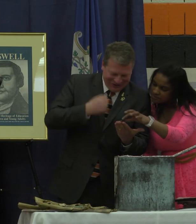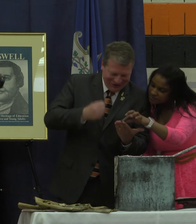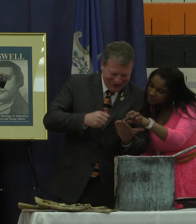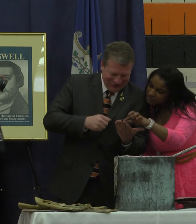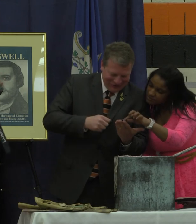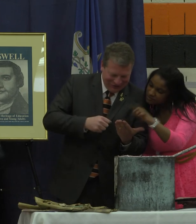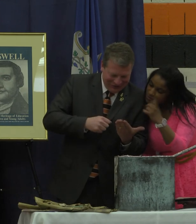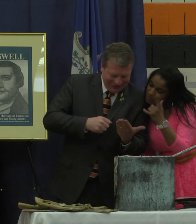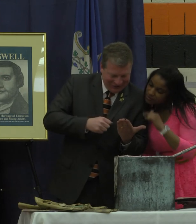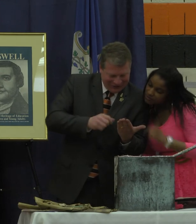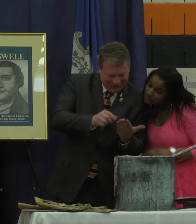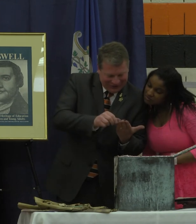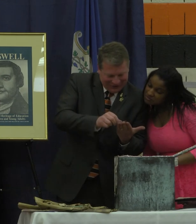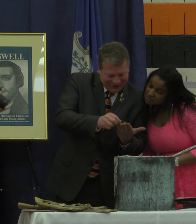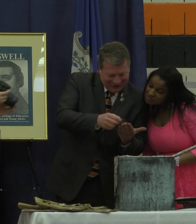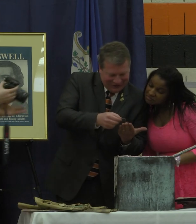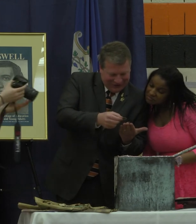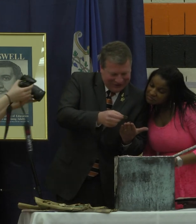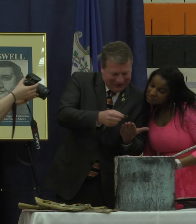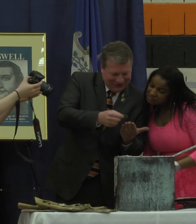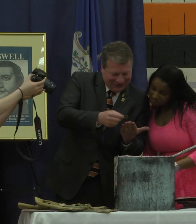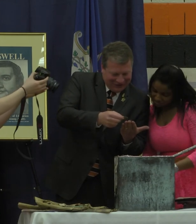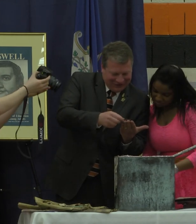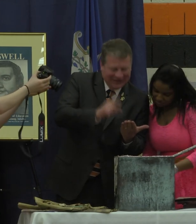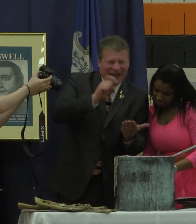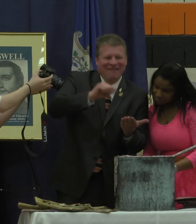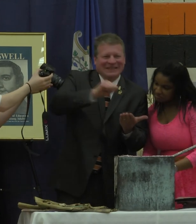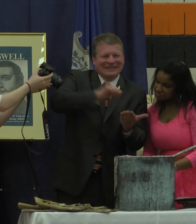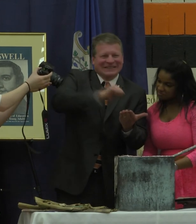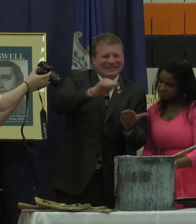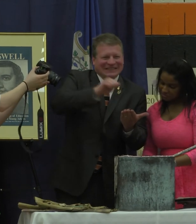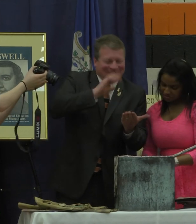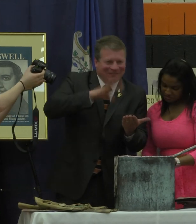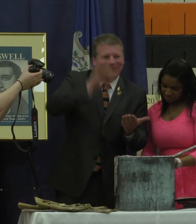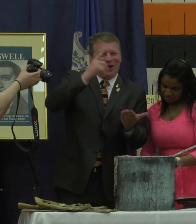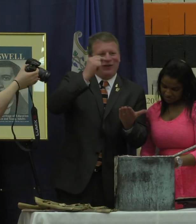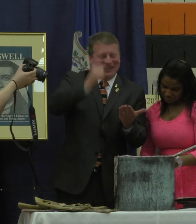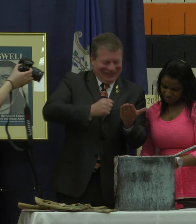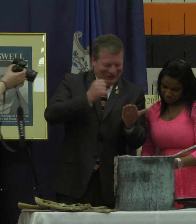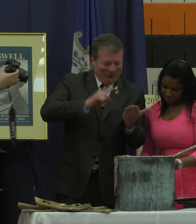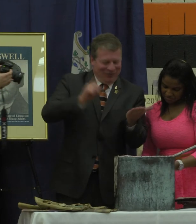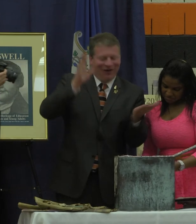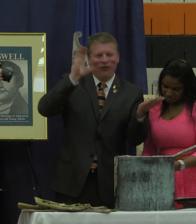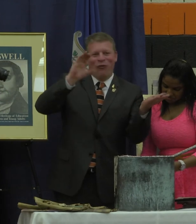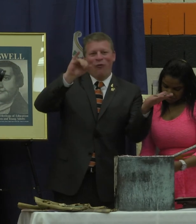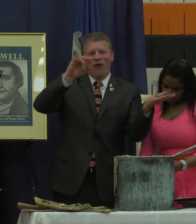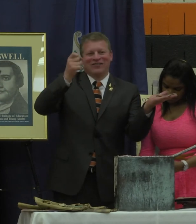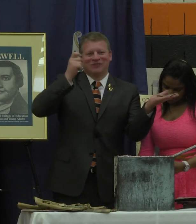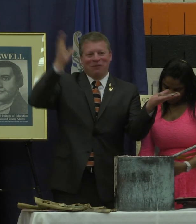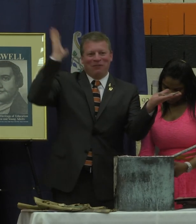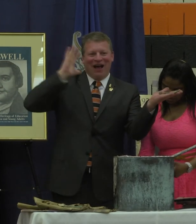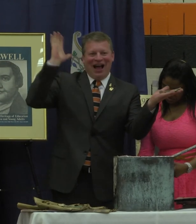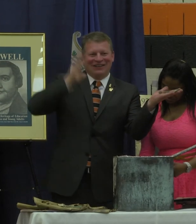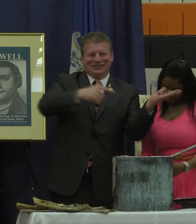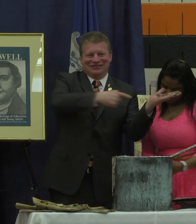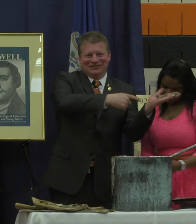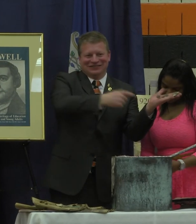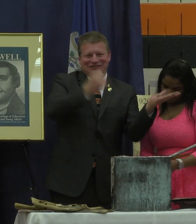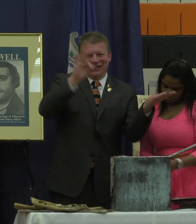Hard to see the year. Kind of rusted. We're going to have to clean them off to find the year, but these are the coins.